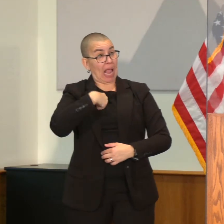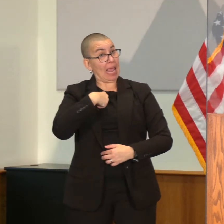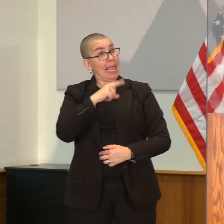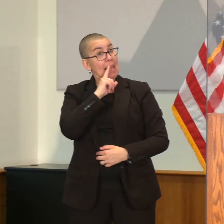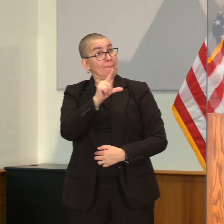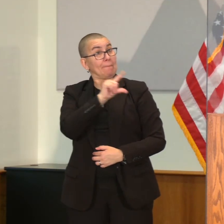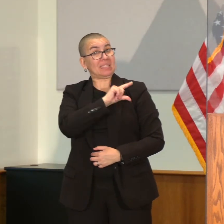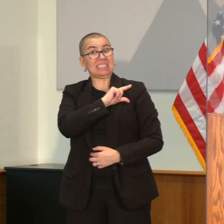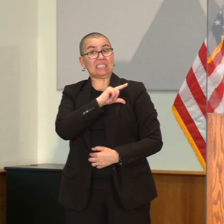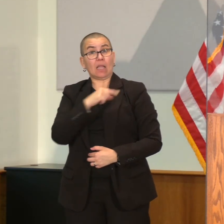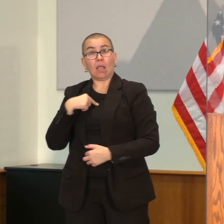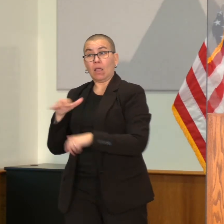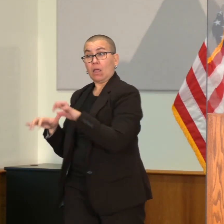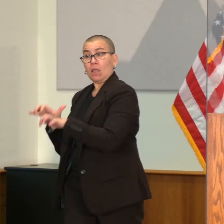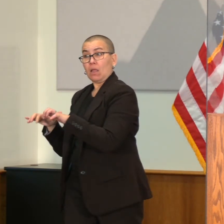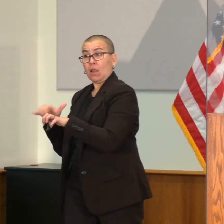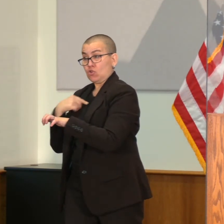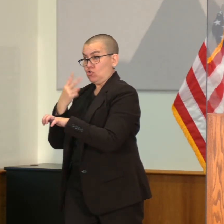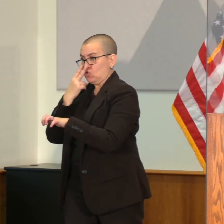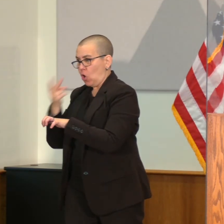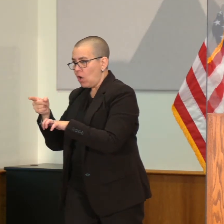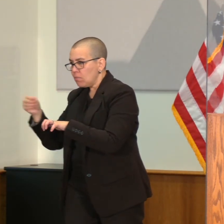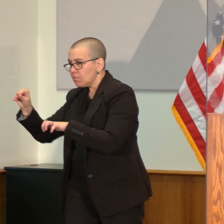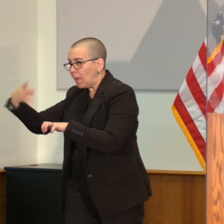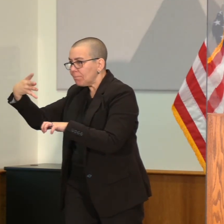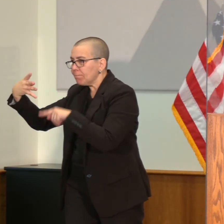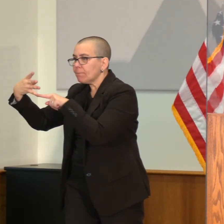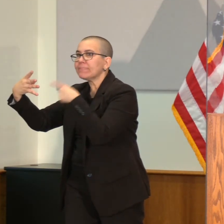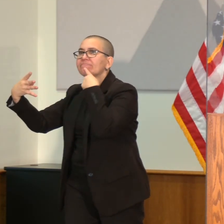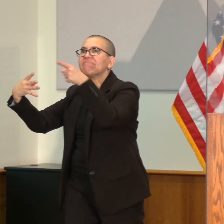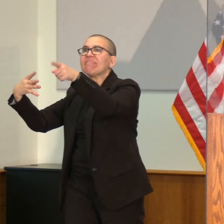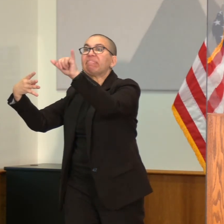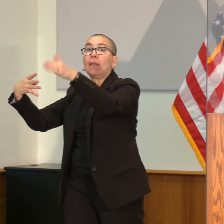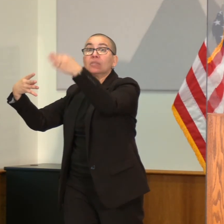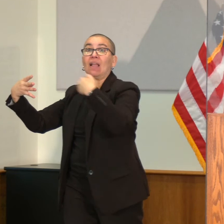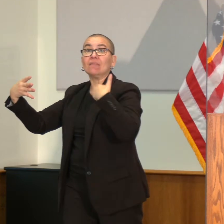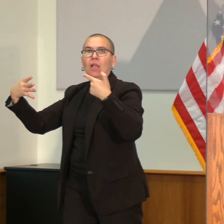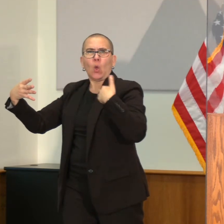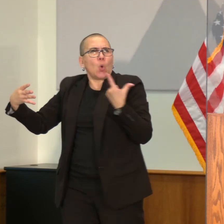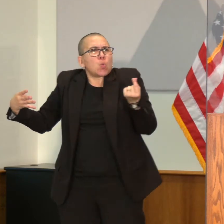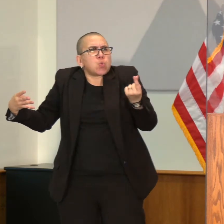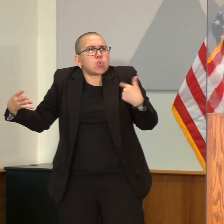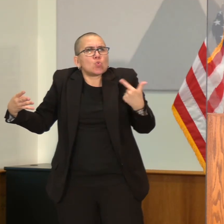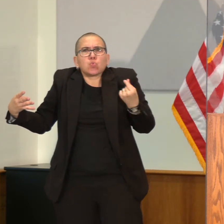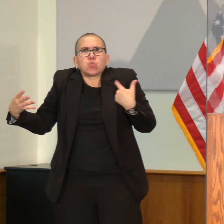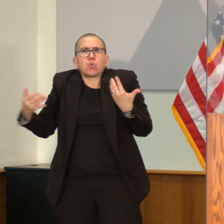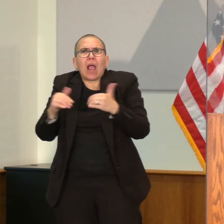to do other than begin to effect an arrest?